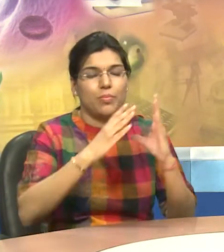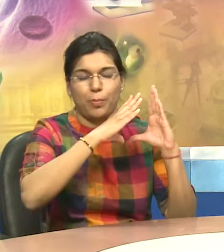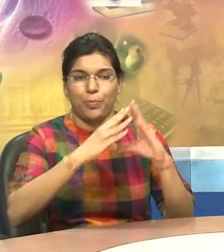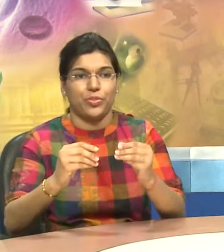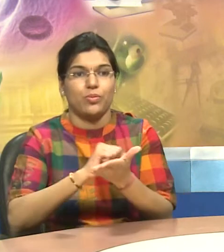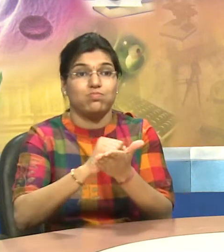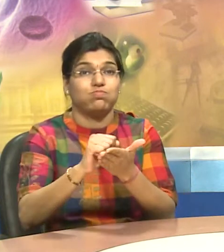that